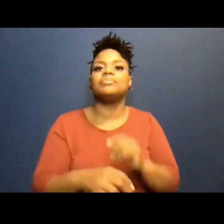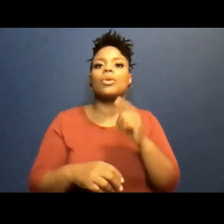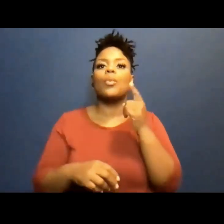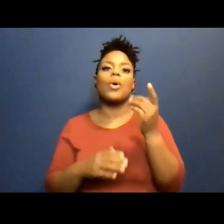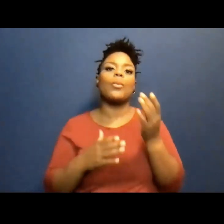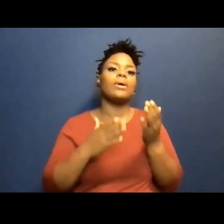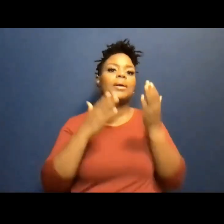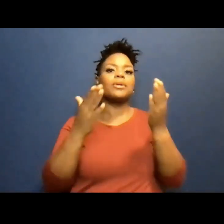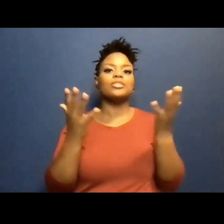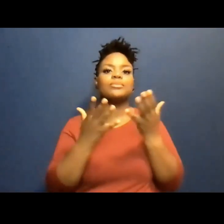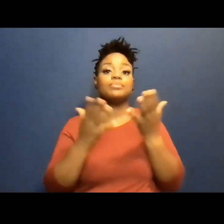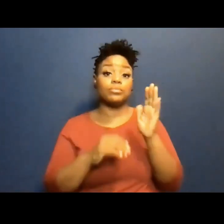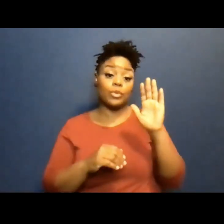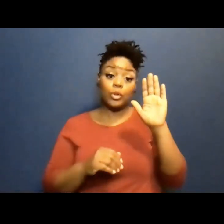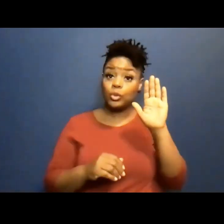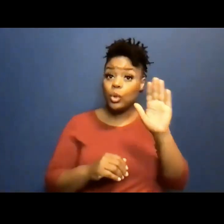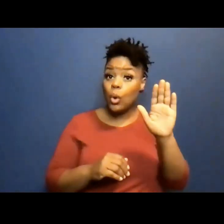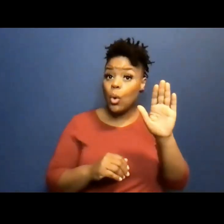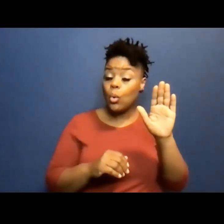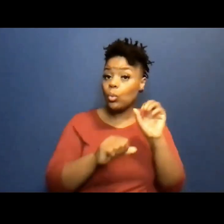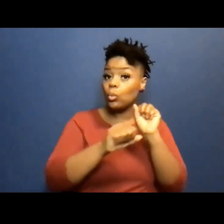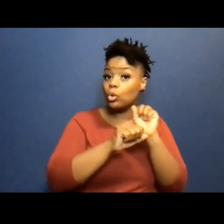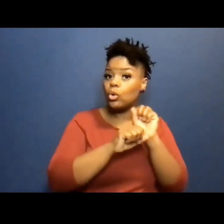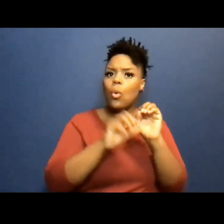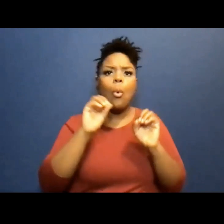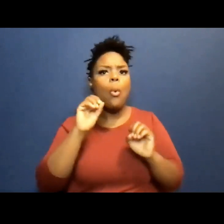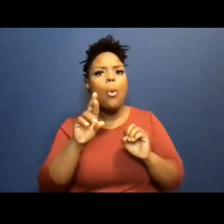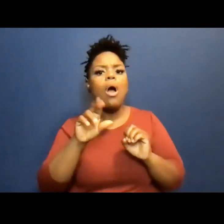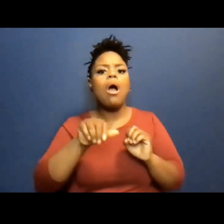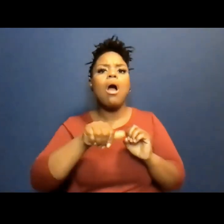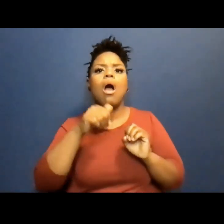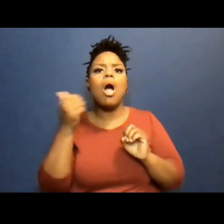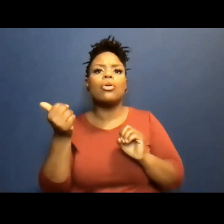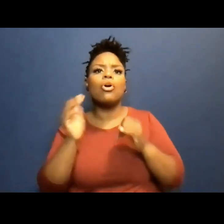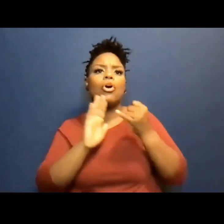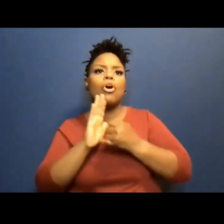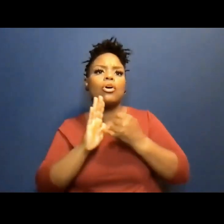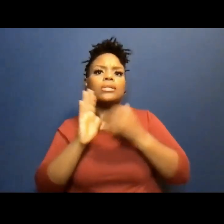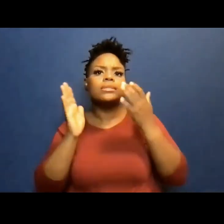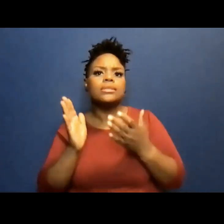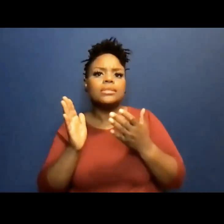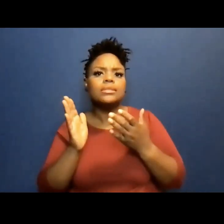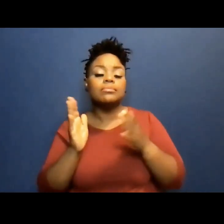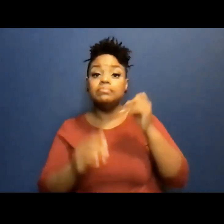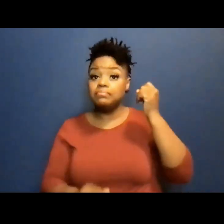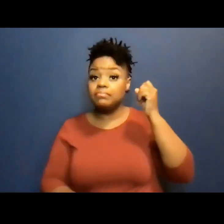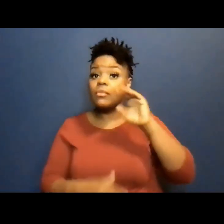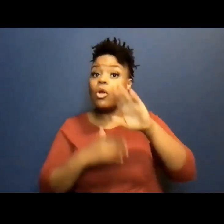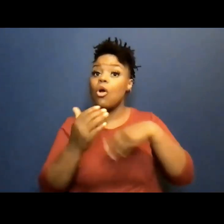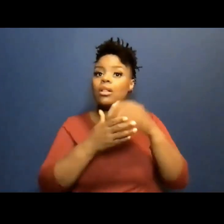work, a rising tide lifts all boats, and we are all connected into communities. So mine would be,